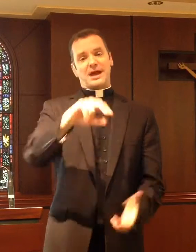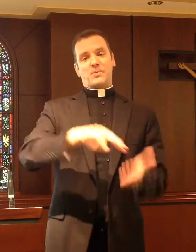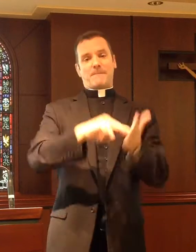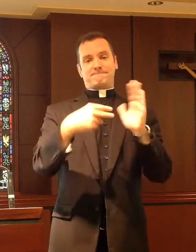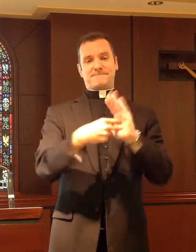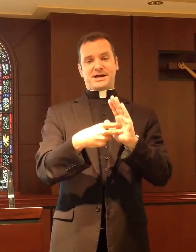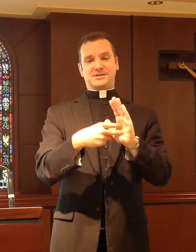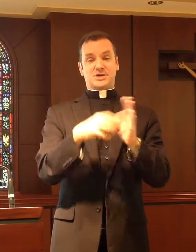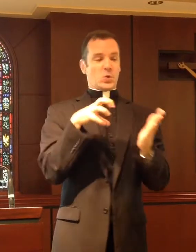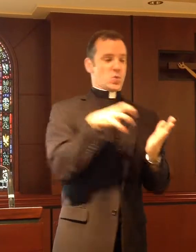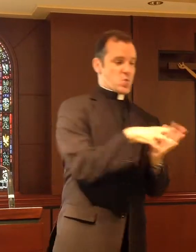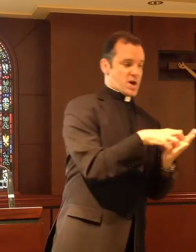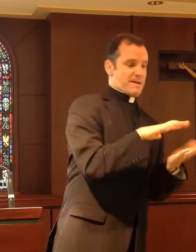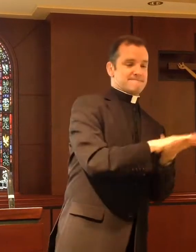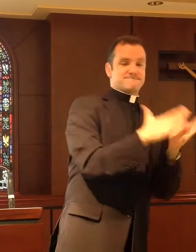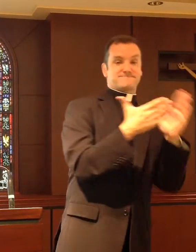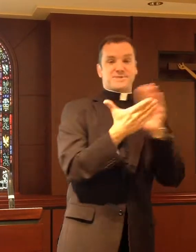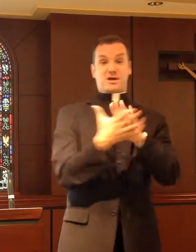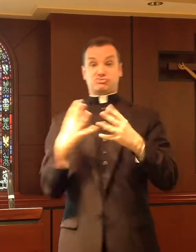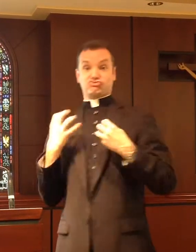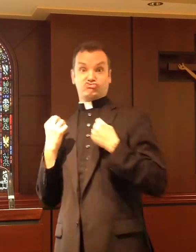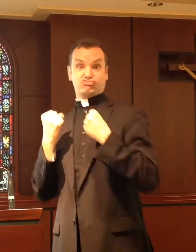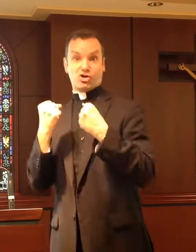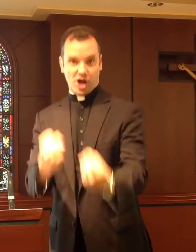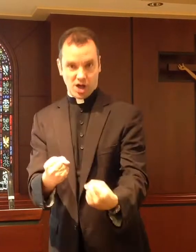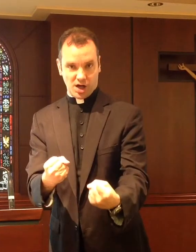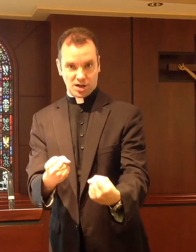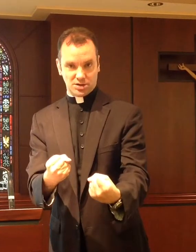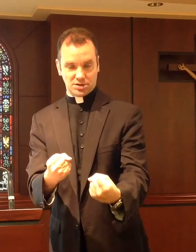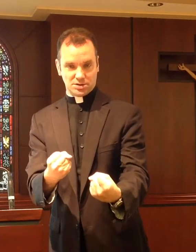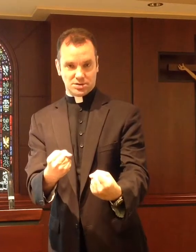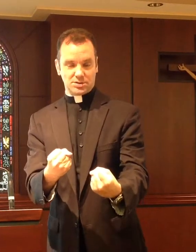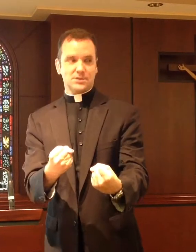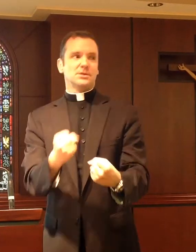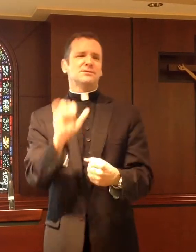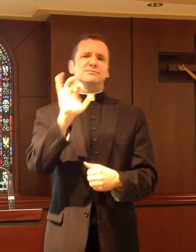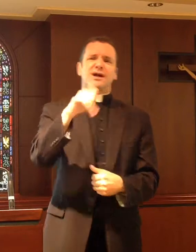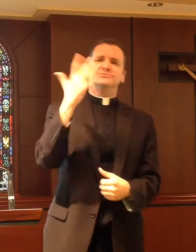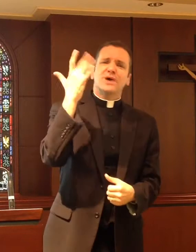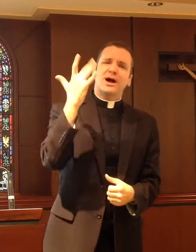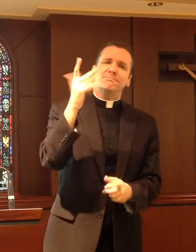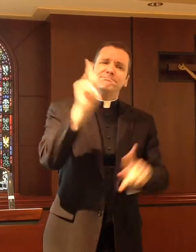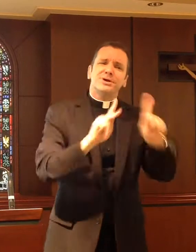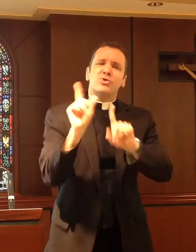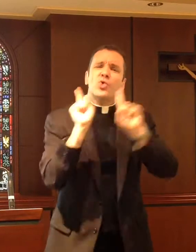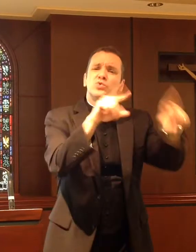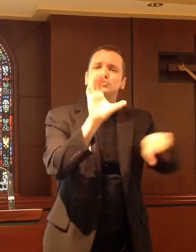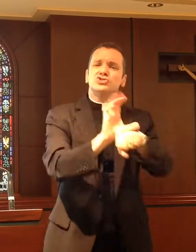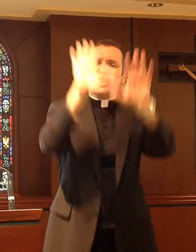relationship with them. And that's how our weaknesses can become strengths.